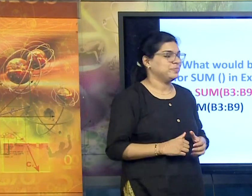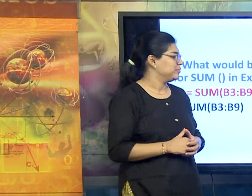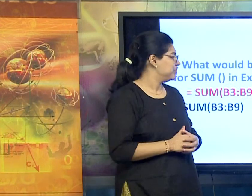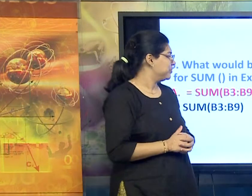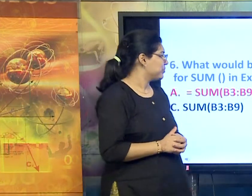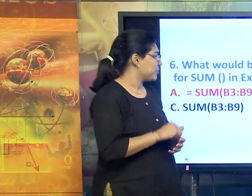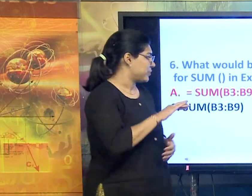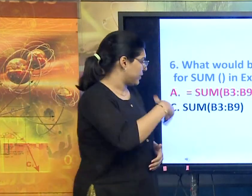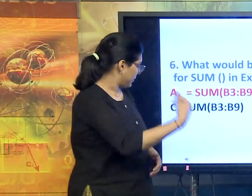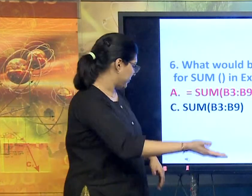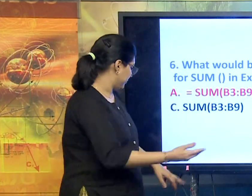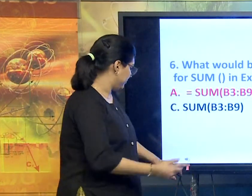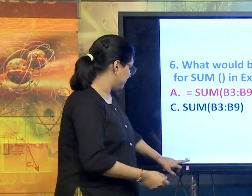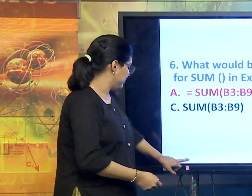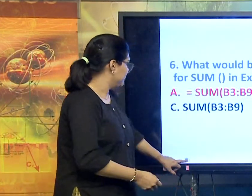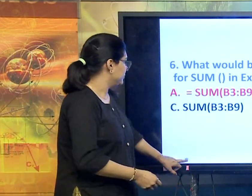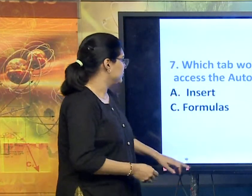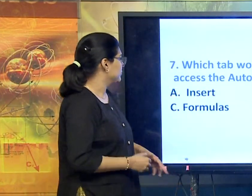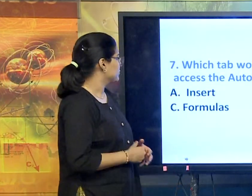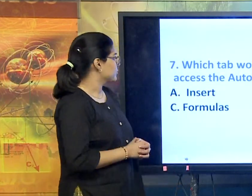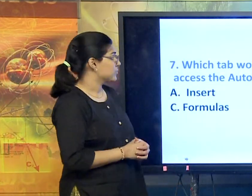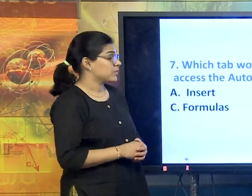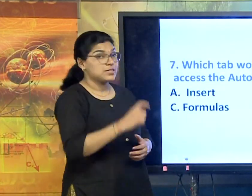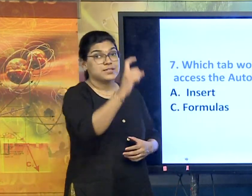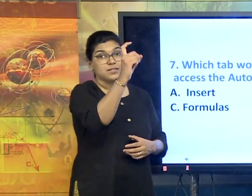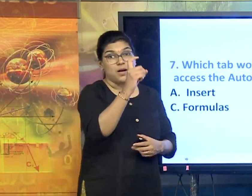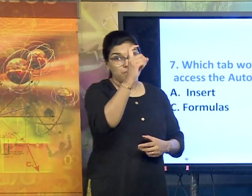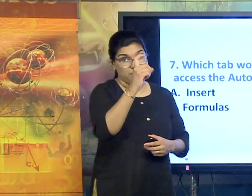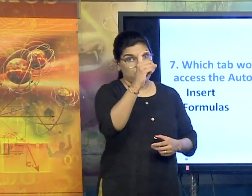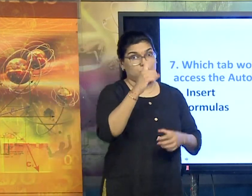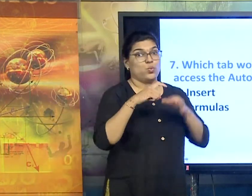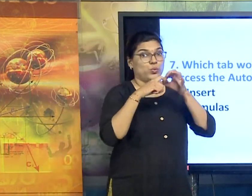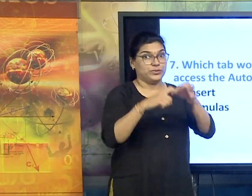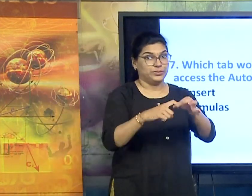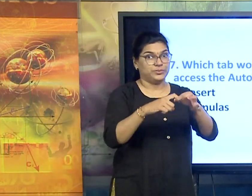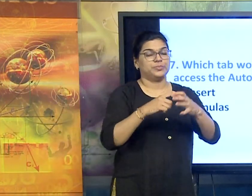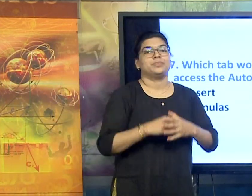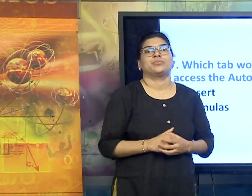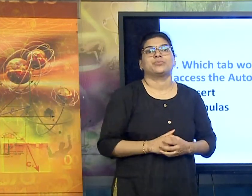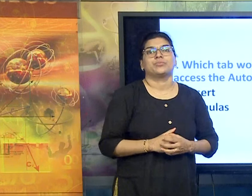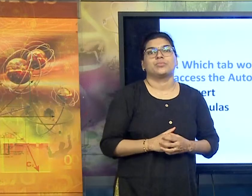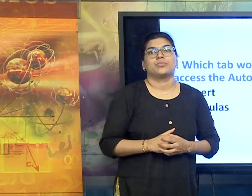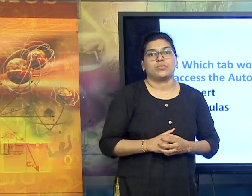SUM sum, then the cell name. Then question number 7.